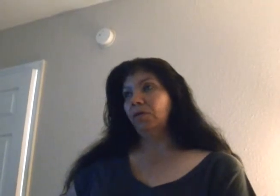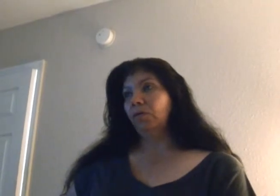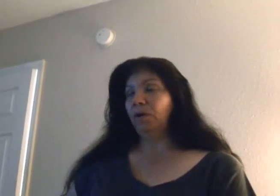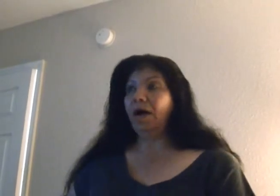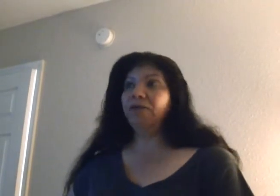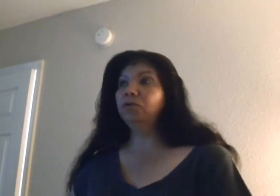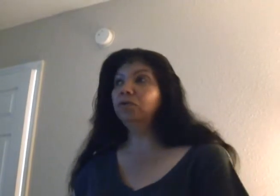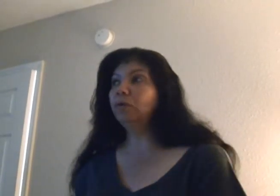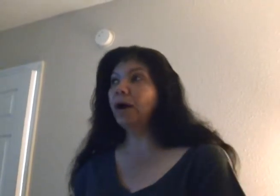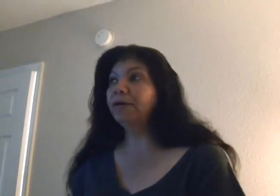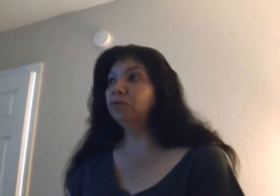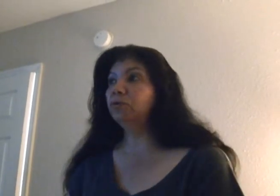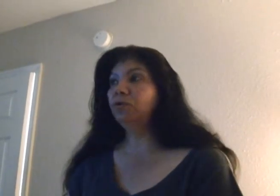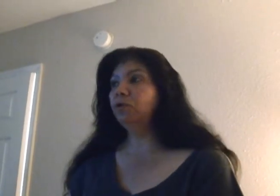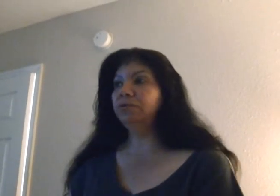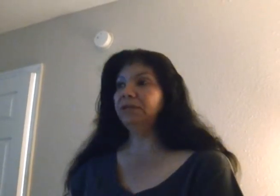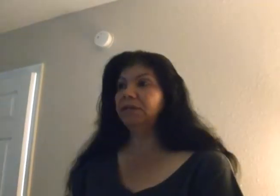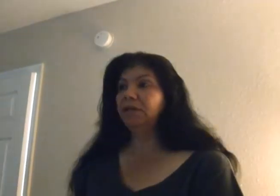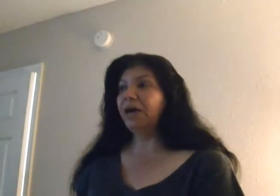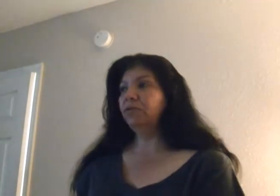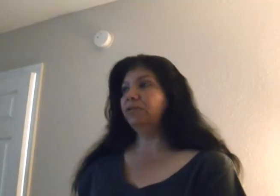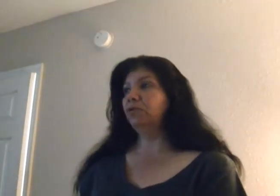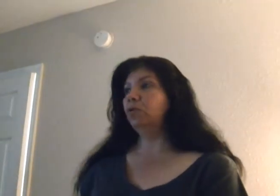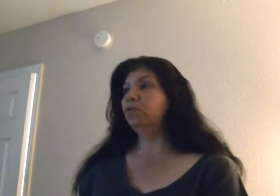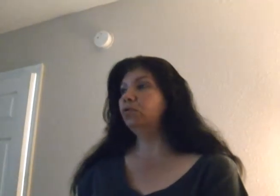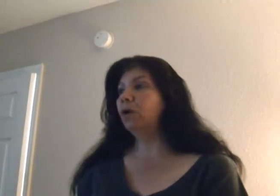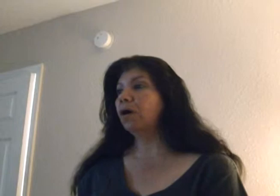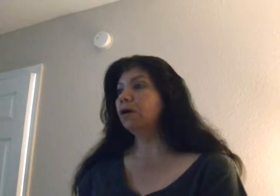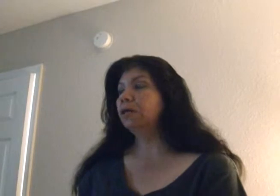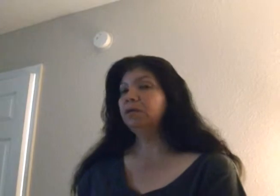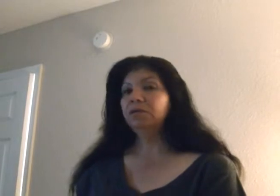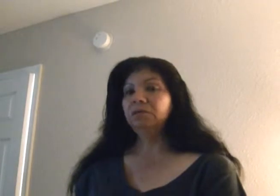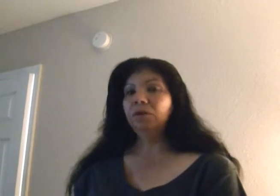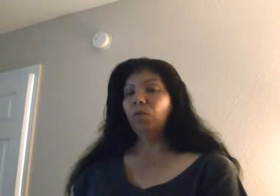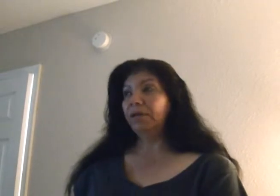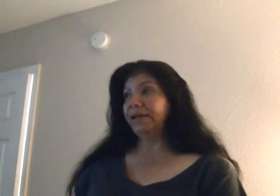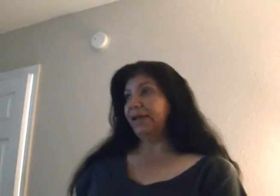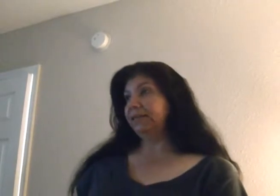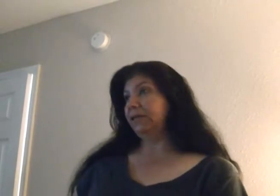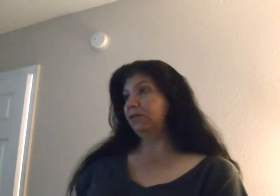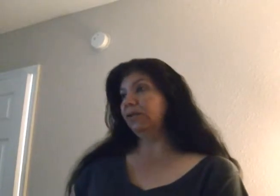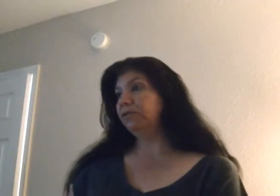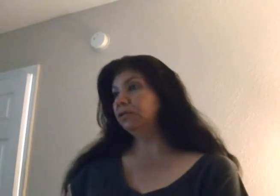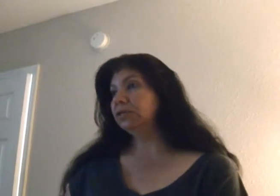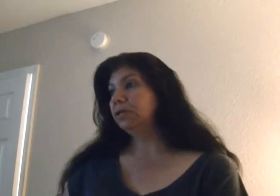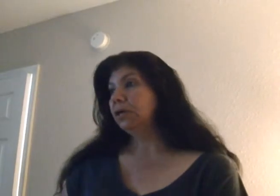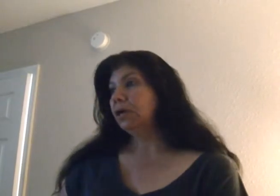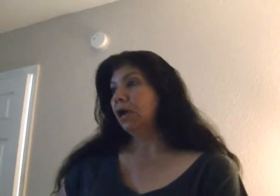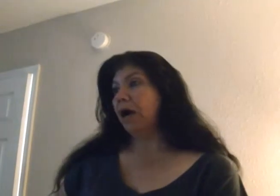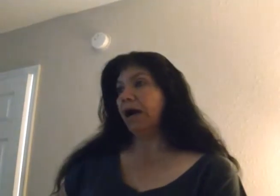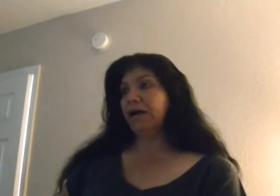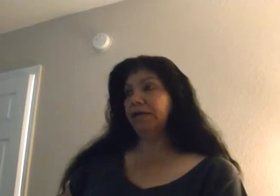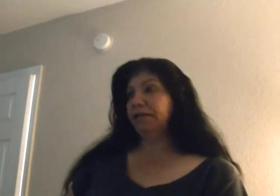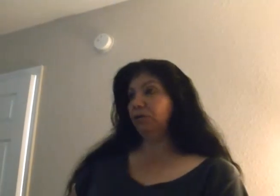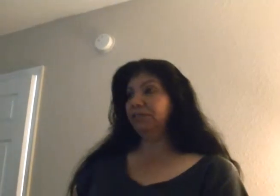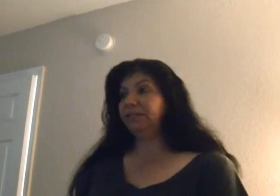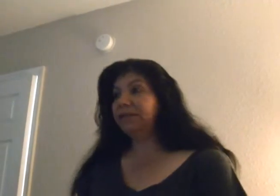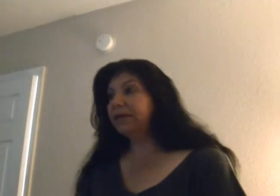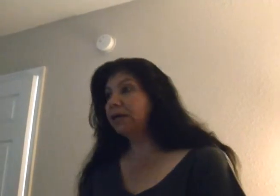Well, I knew, you know you didn't. I don't even know who you are. Well, I cast out devils. I healed the sick.